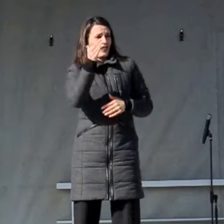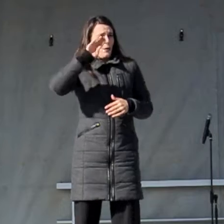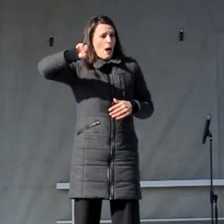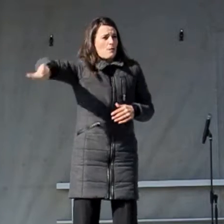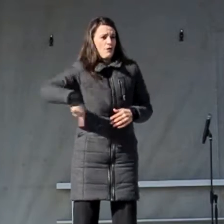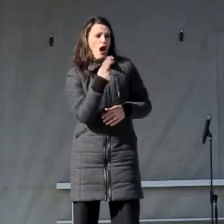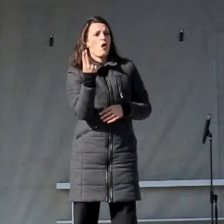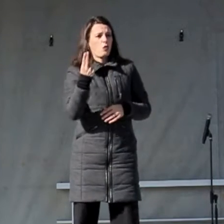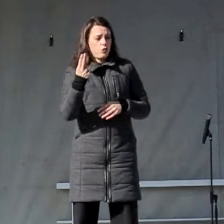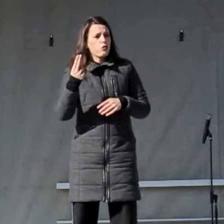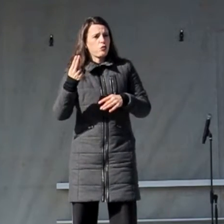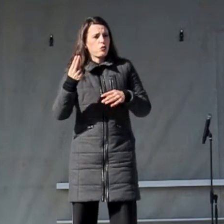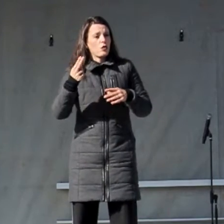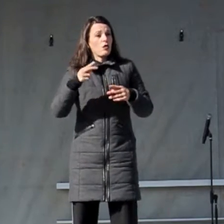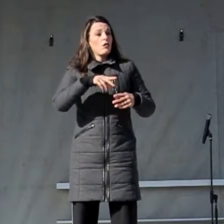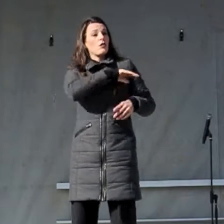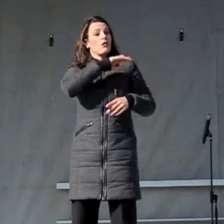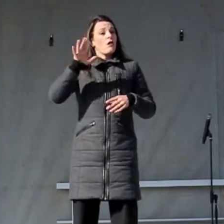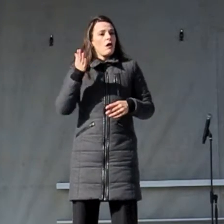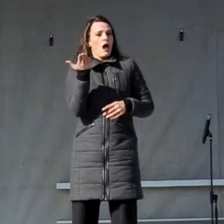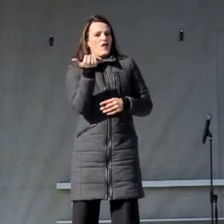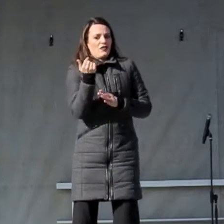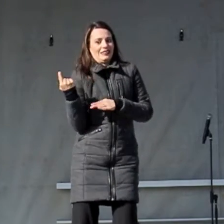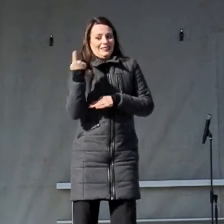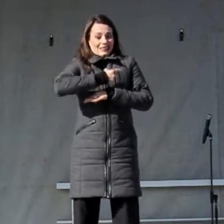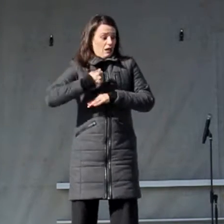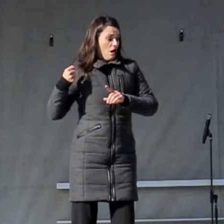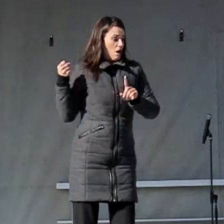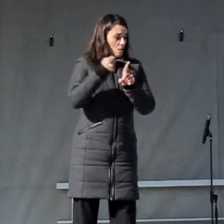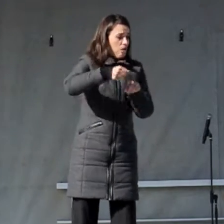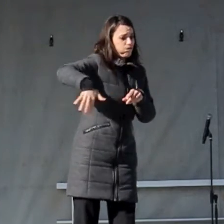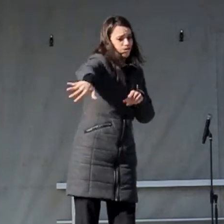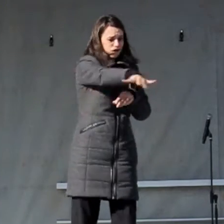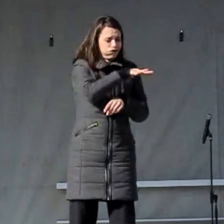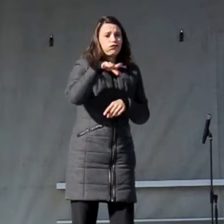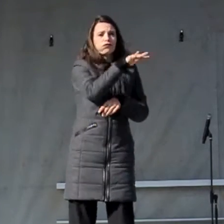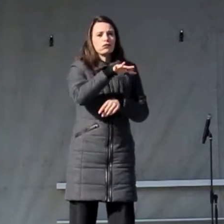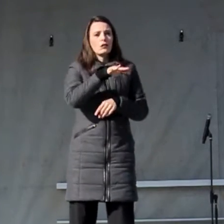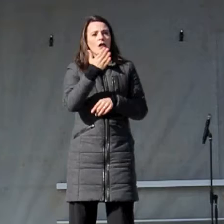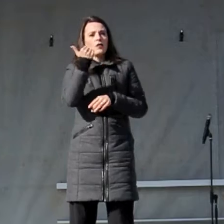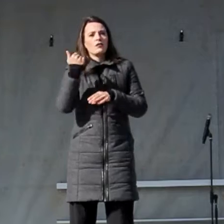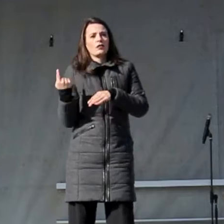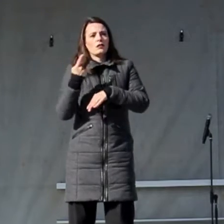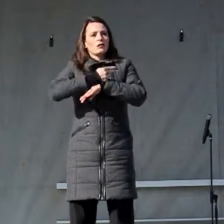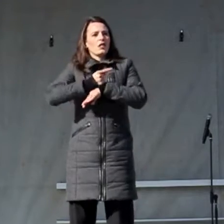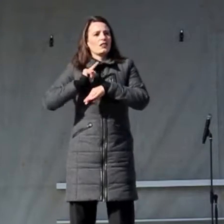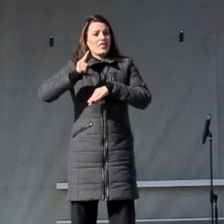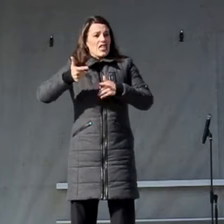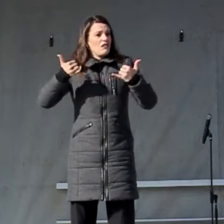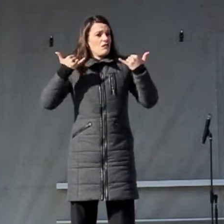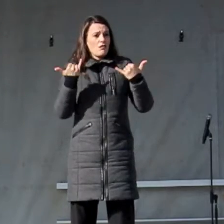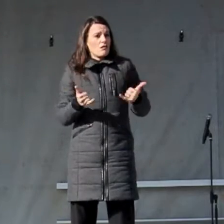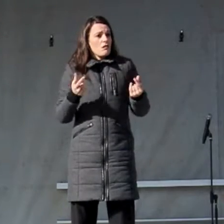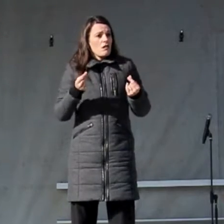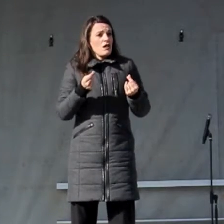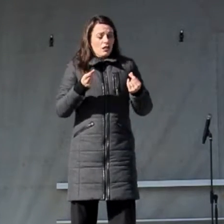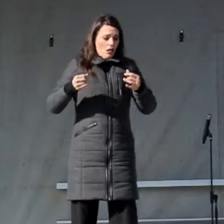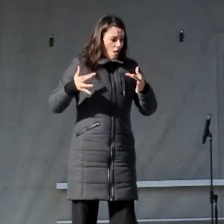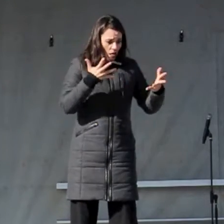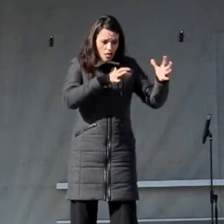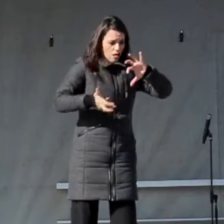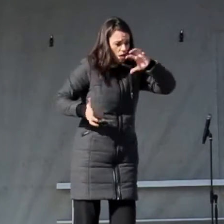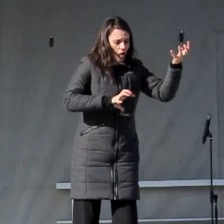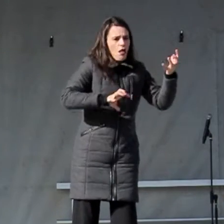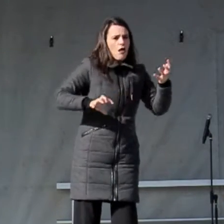per hour, and 15 days later, not even recovering from Irma,